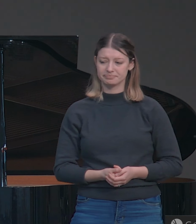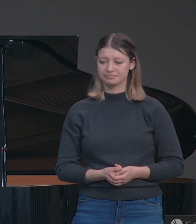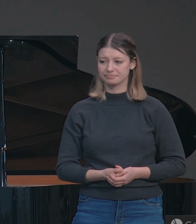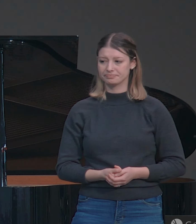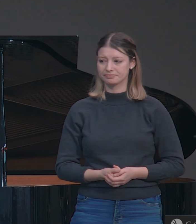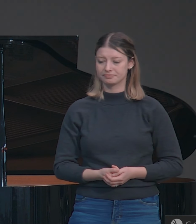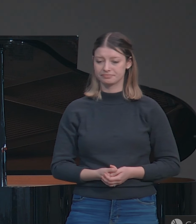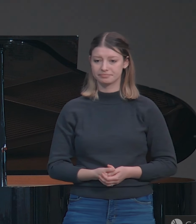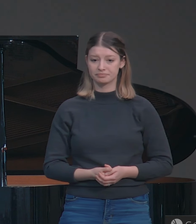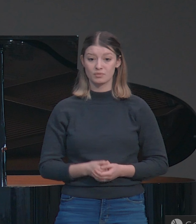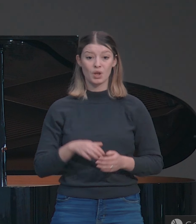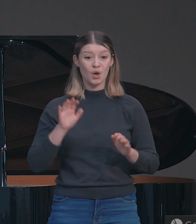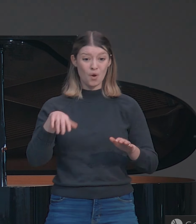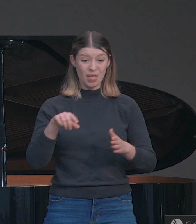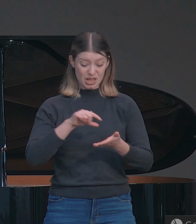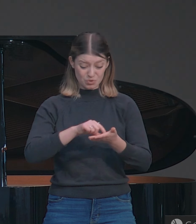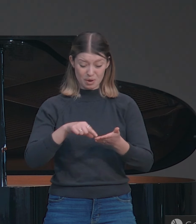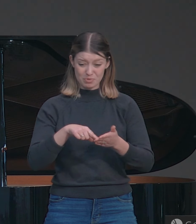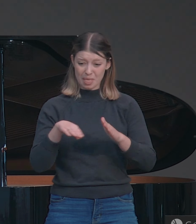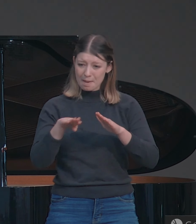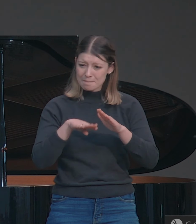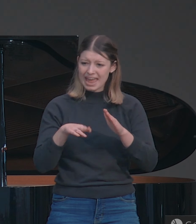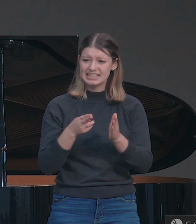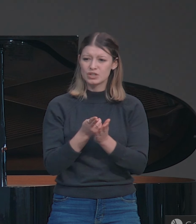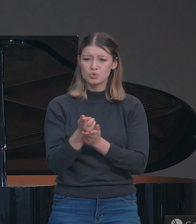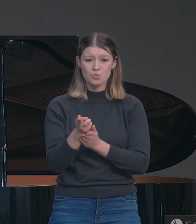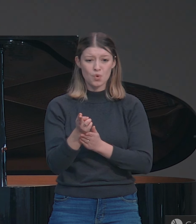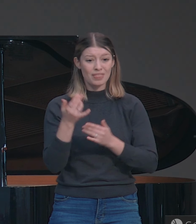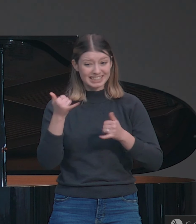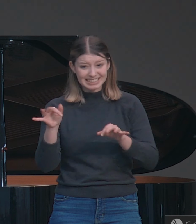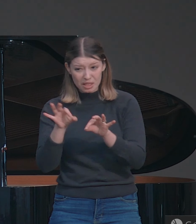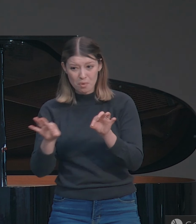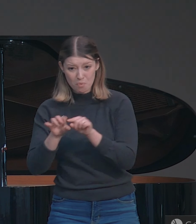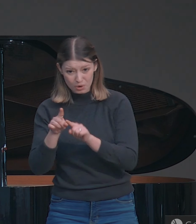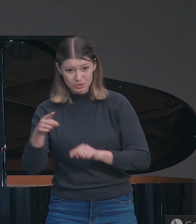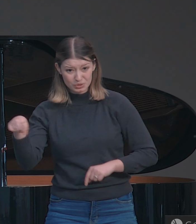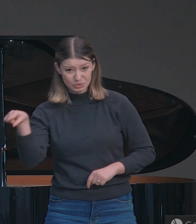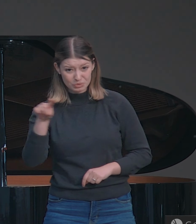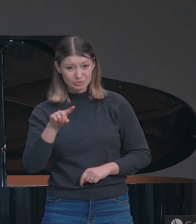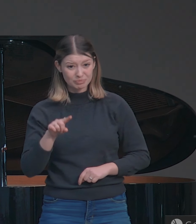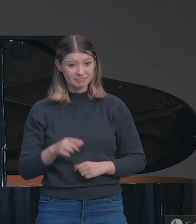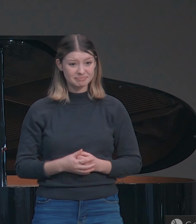Is the simple teaching of Scripture important to you?